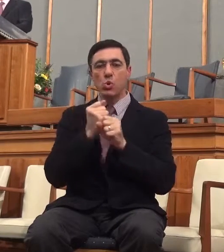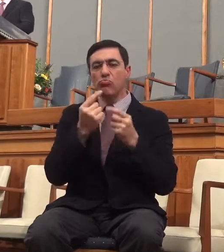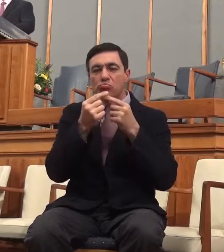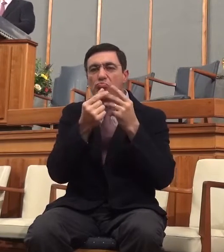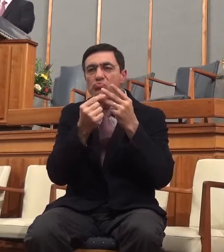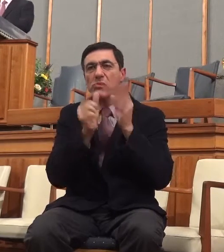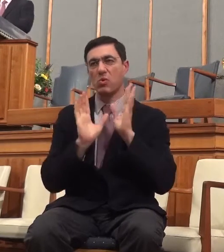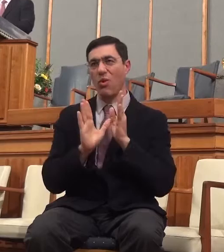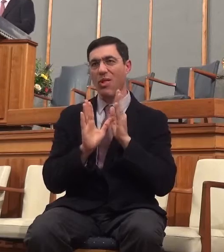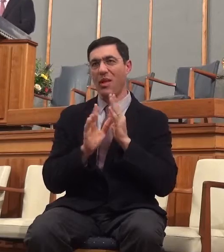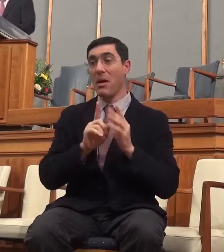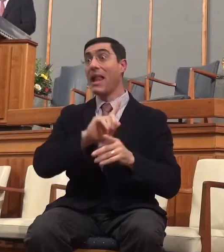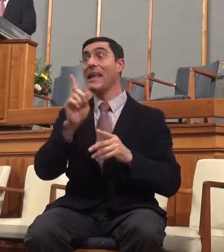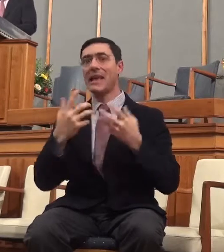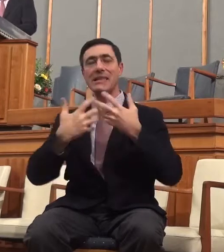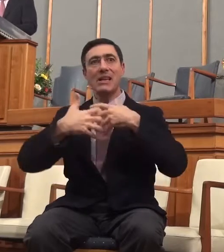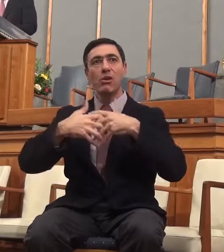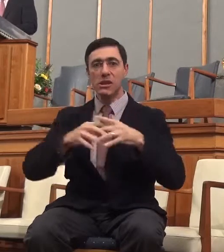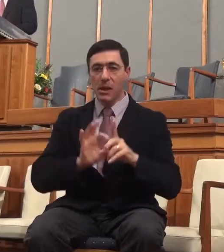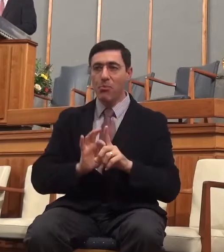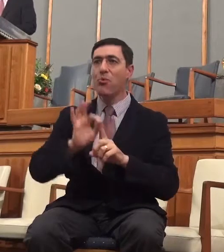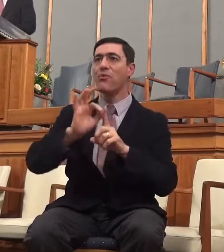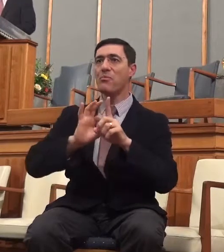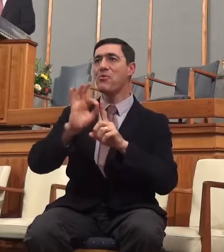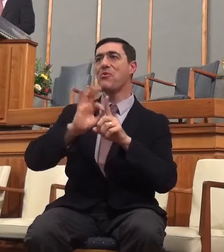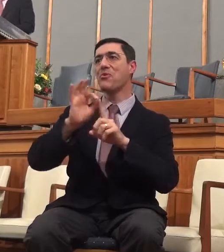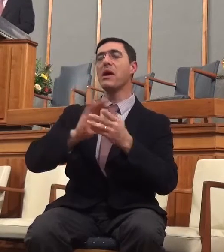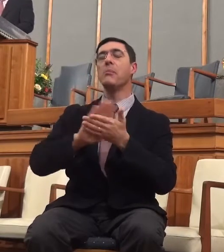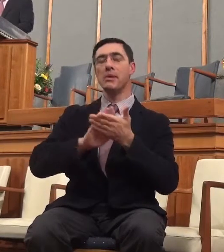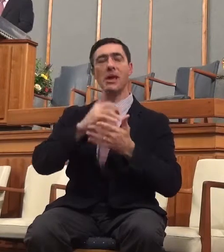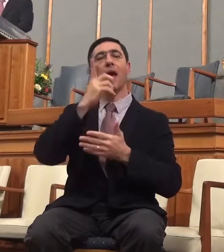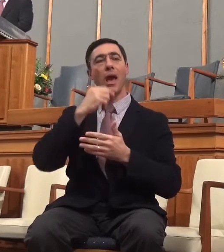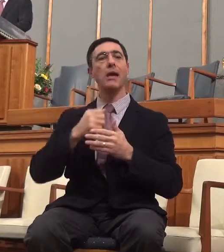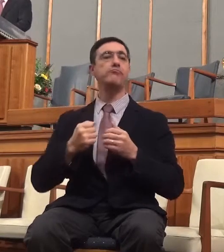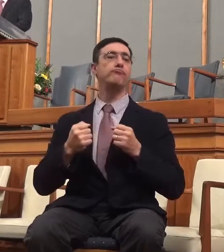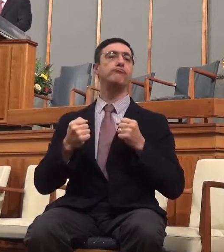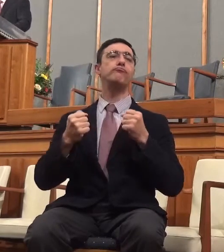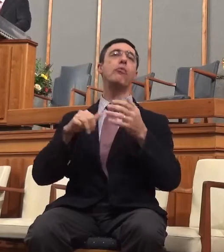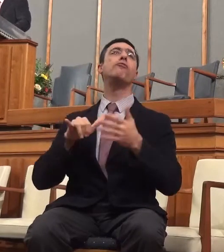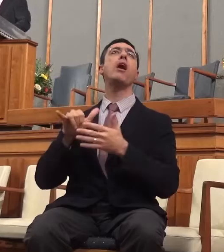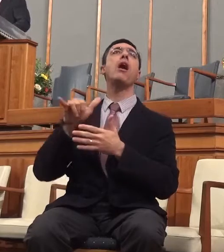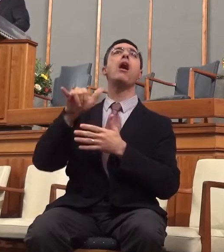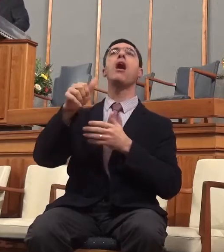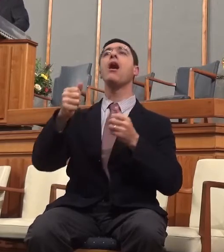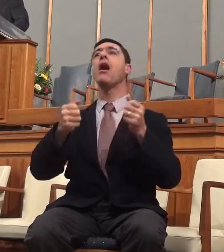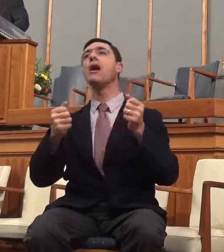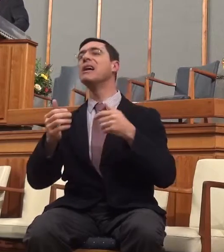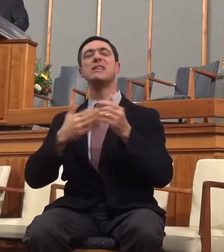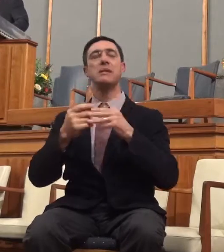technology caught up with the ability to fly and made it possible to fly safely whether you could see or